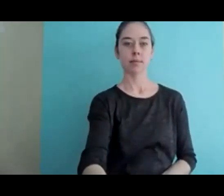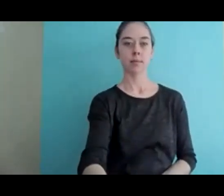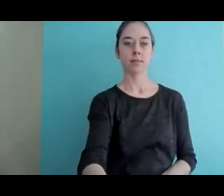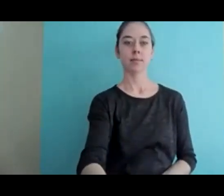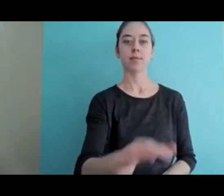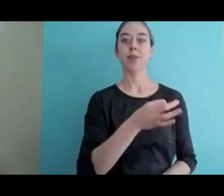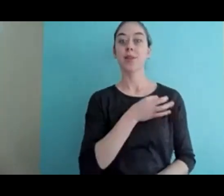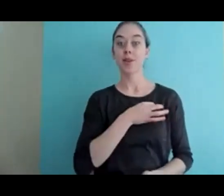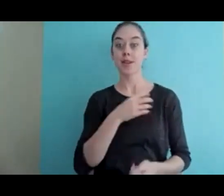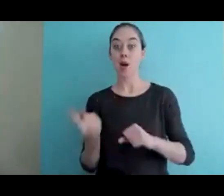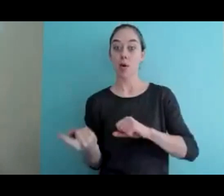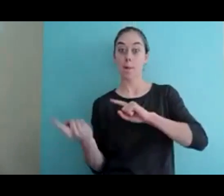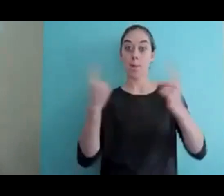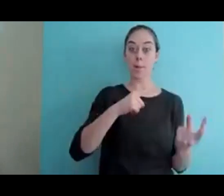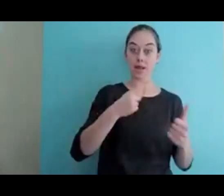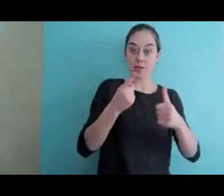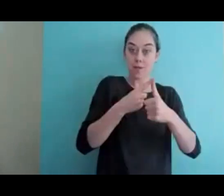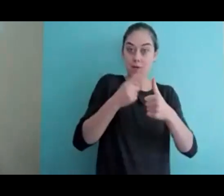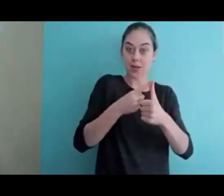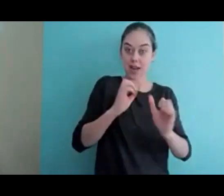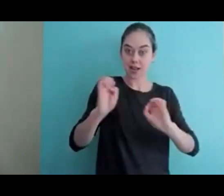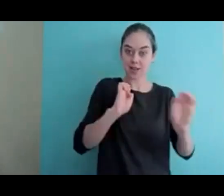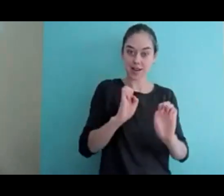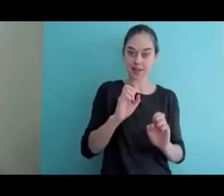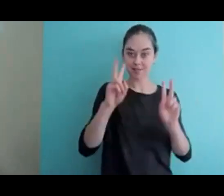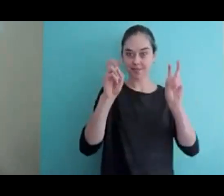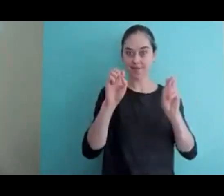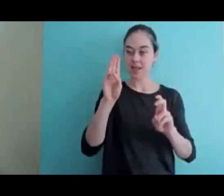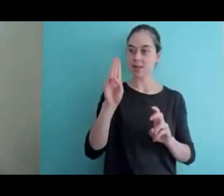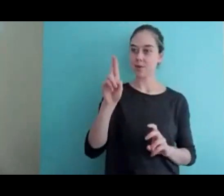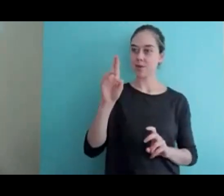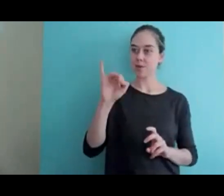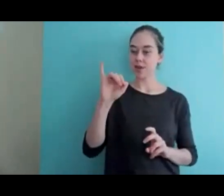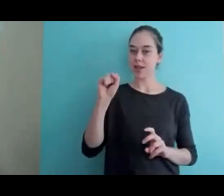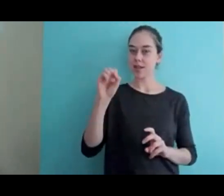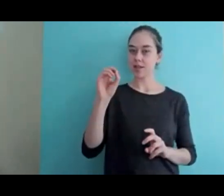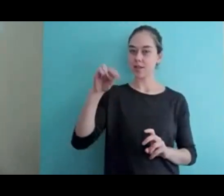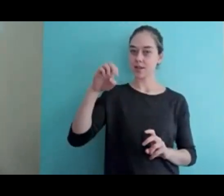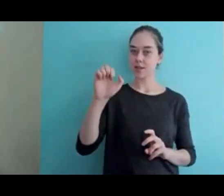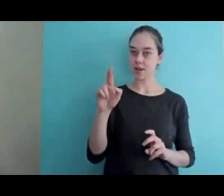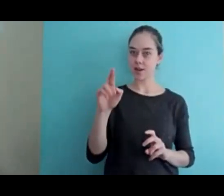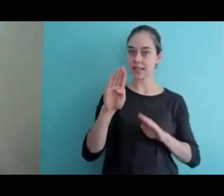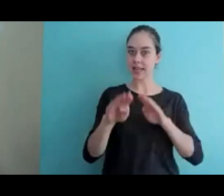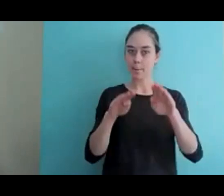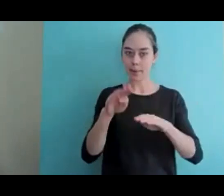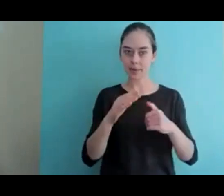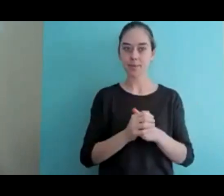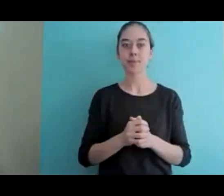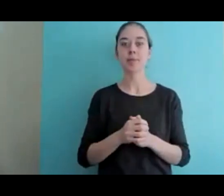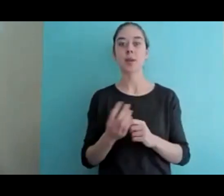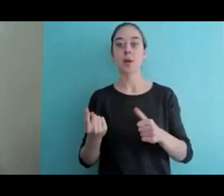Good. Let's go back to the prisoner steps. Okay, here we go. And we're